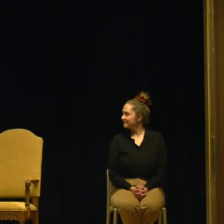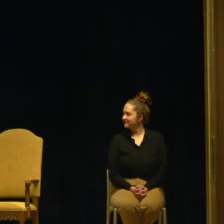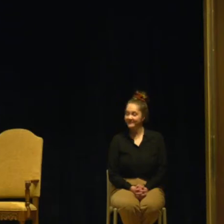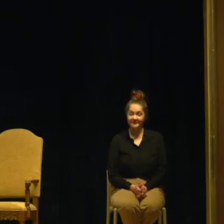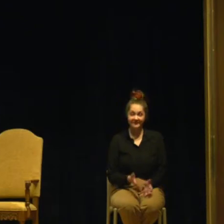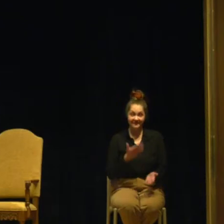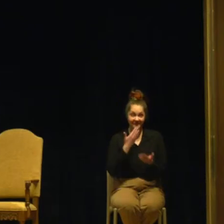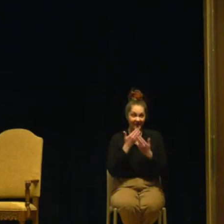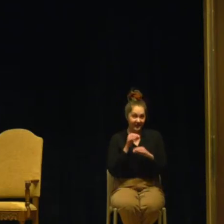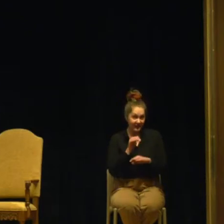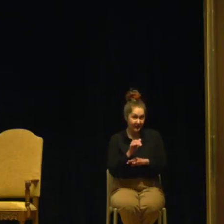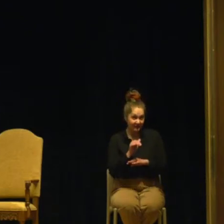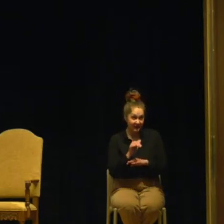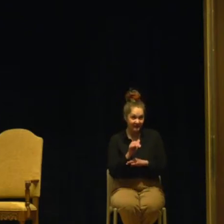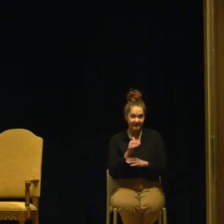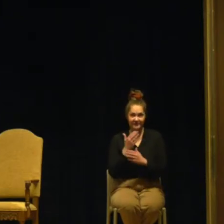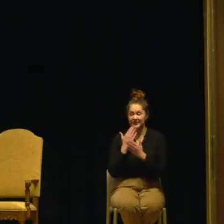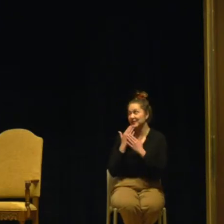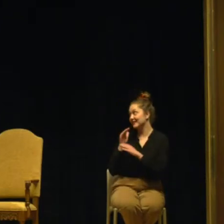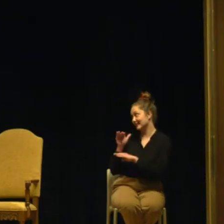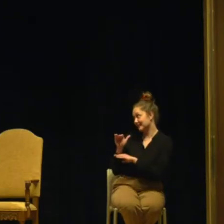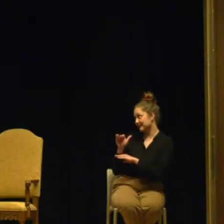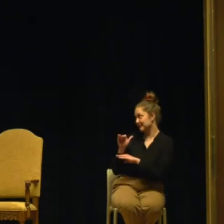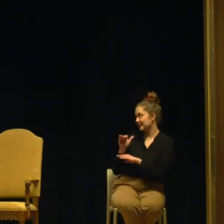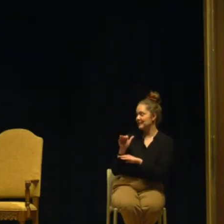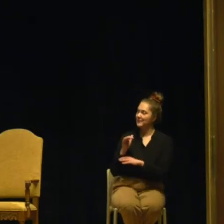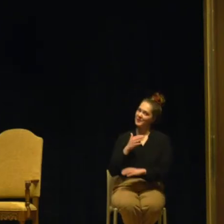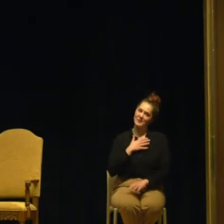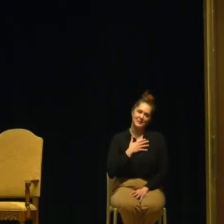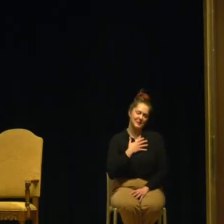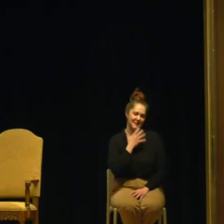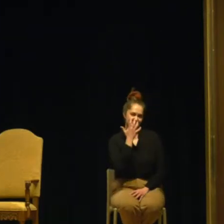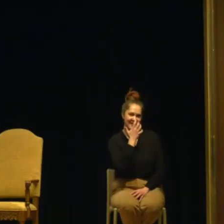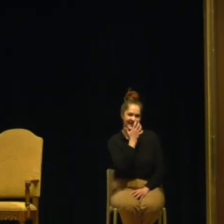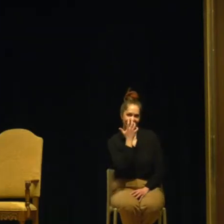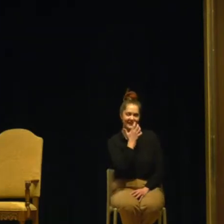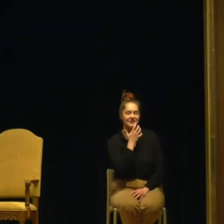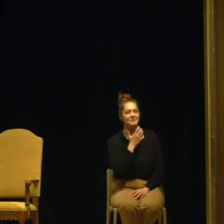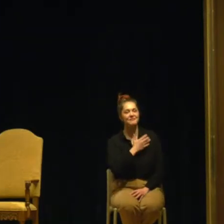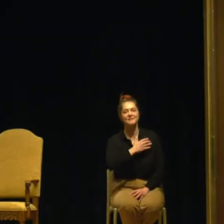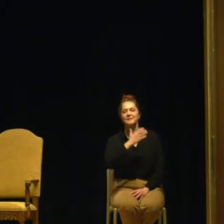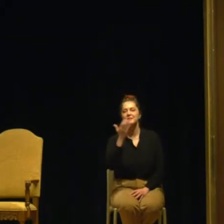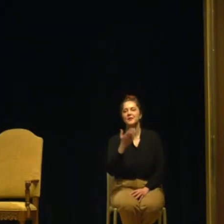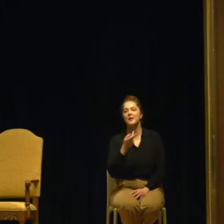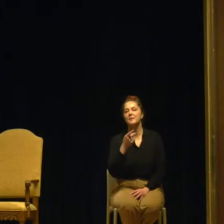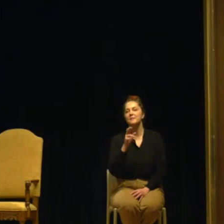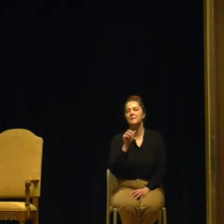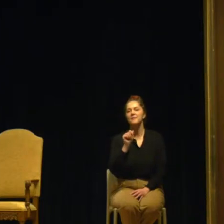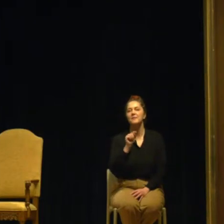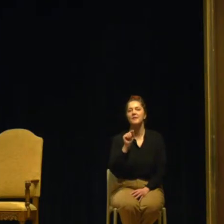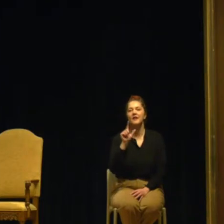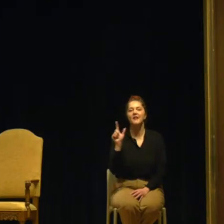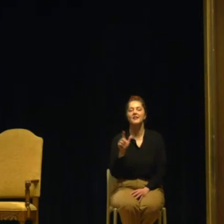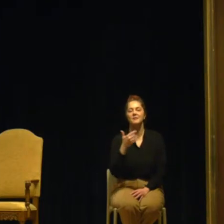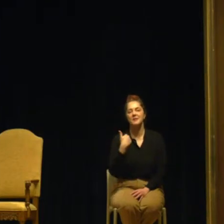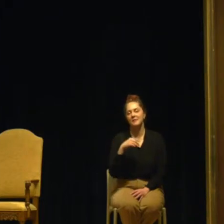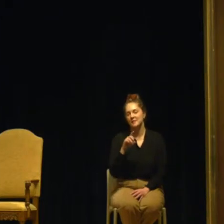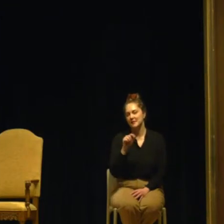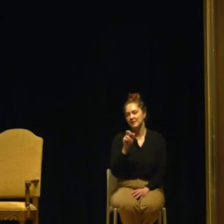Good evening. Oh, that's so amazing. Welcome to the Pratt Library. I'm Darcel